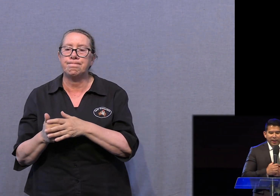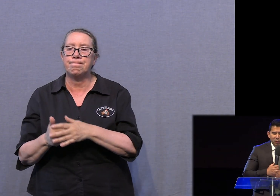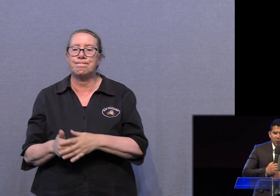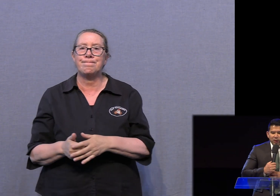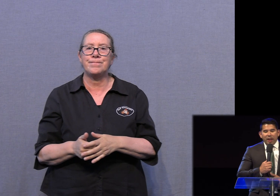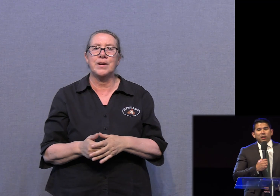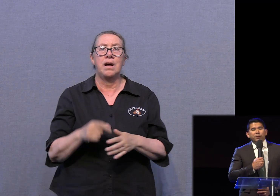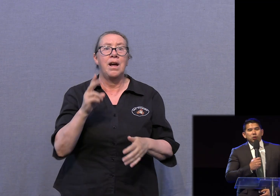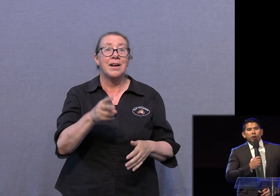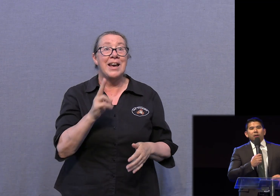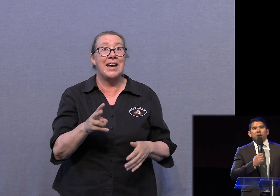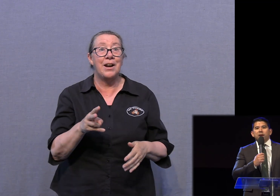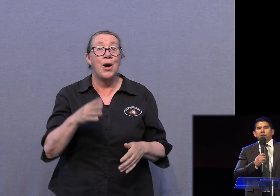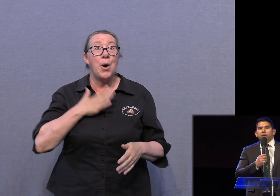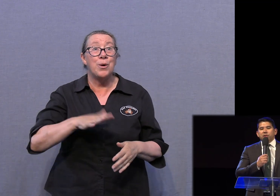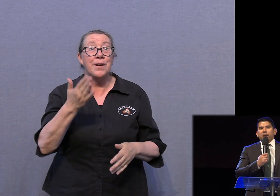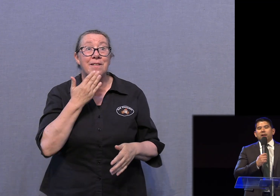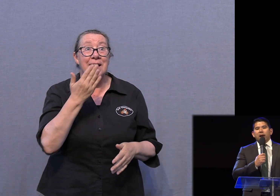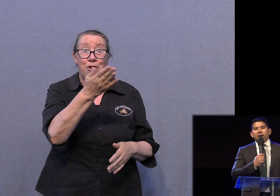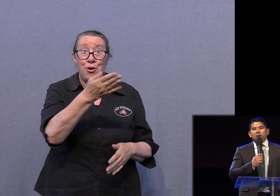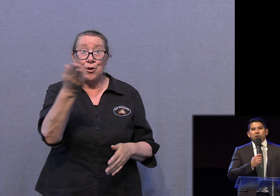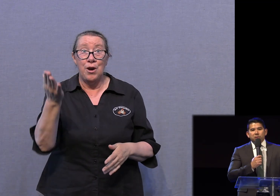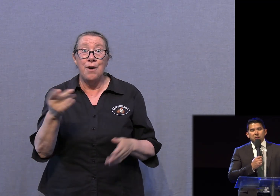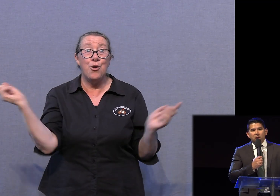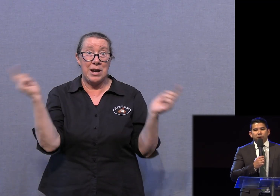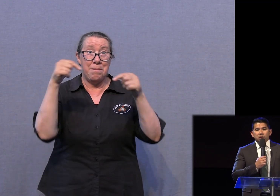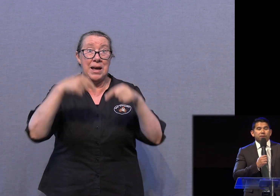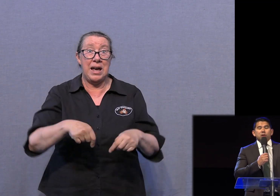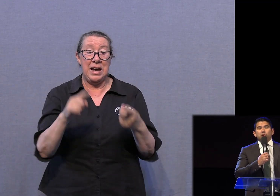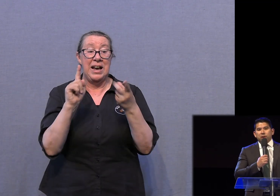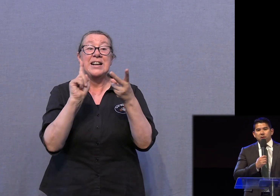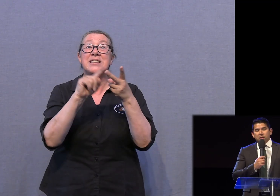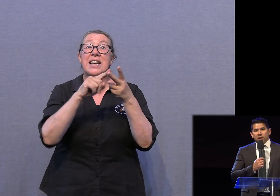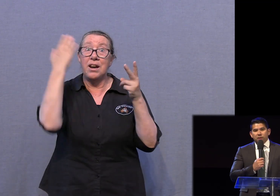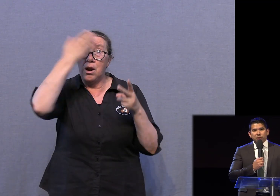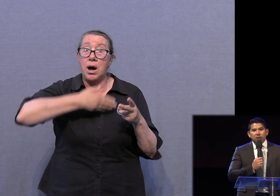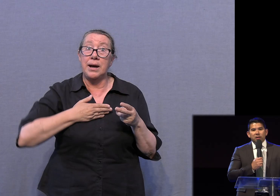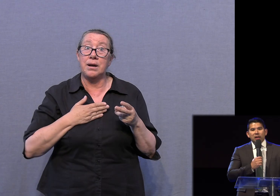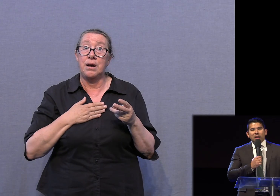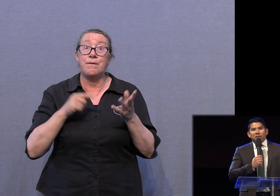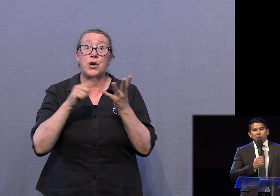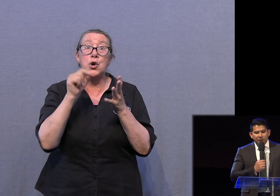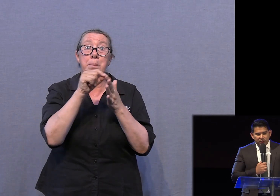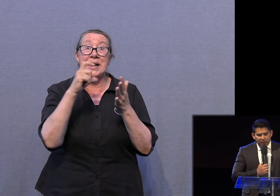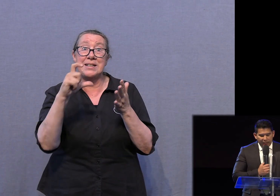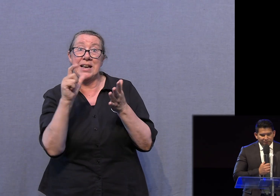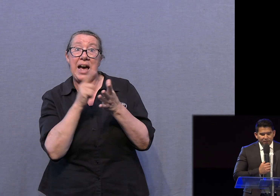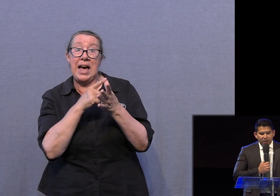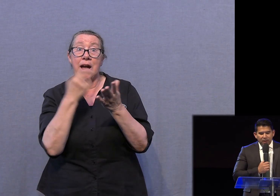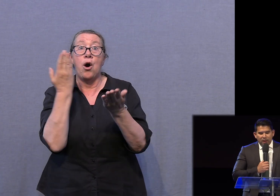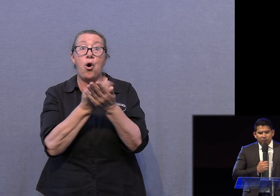Once again, we want to thank you for joining with us for our second night of our general conference, our virtual general conference here, the